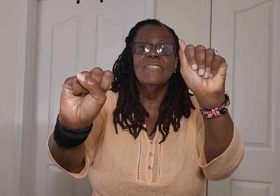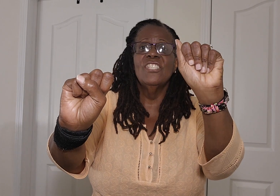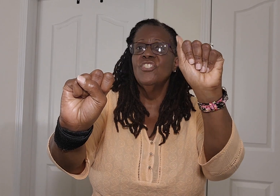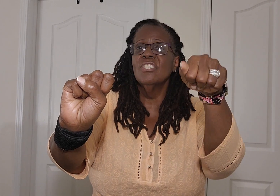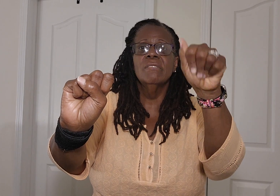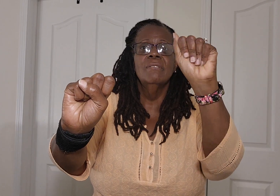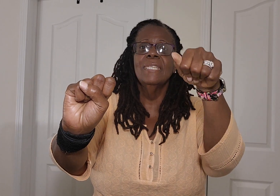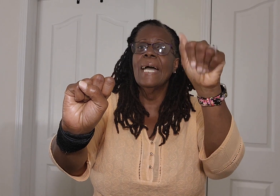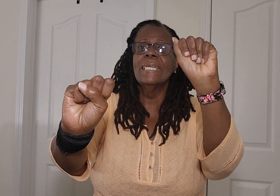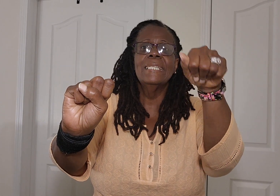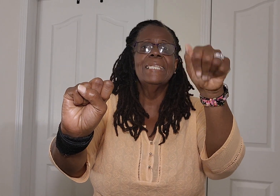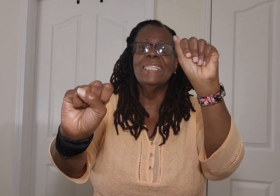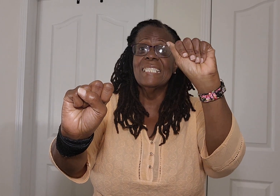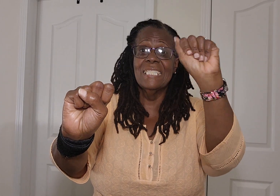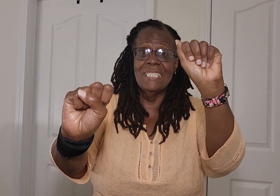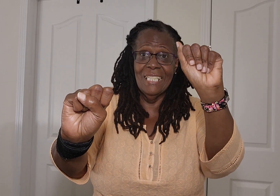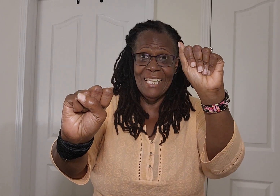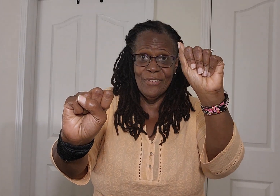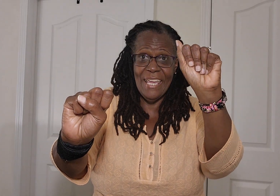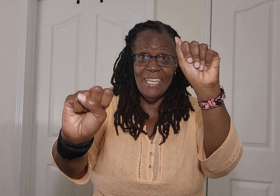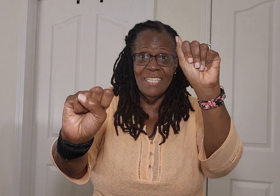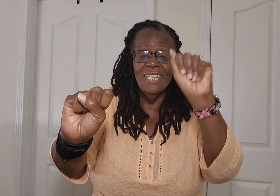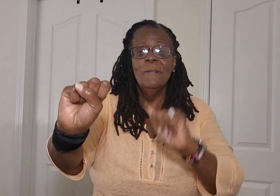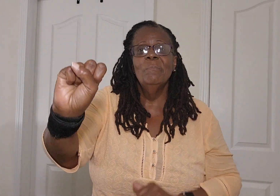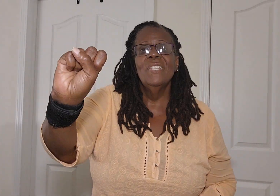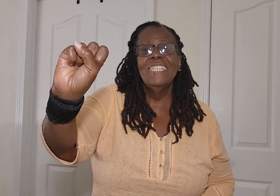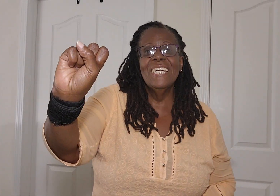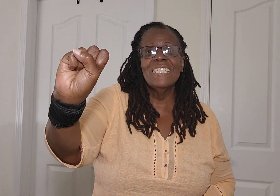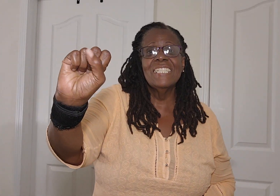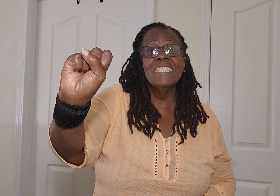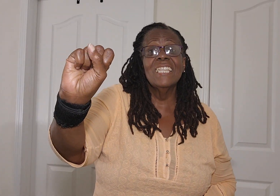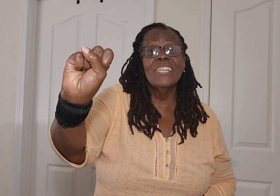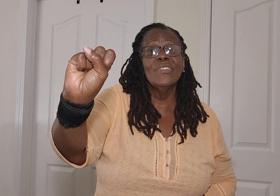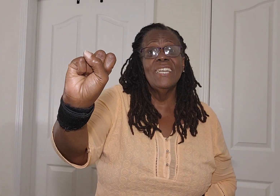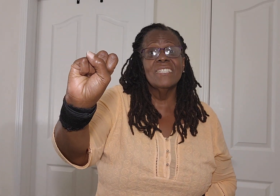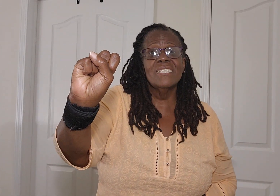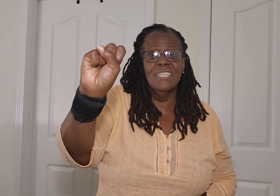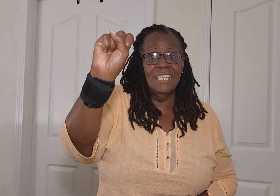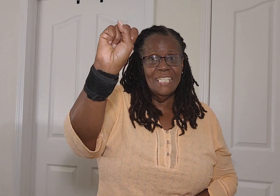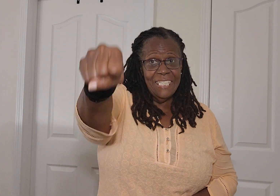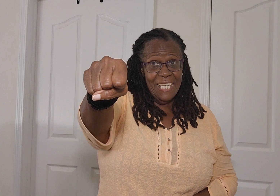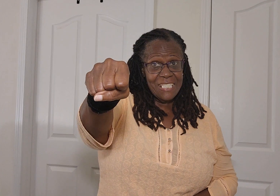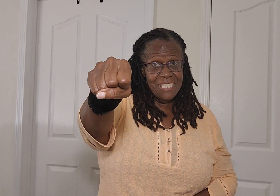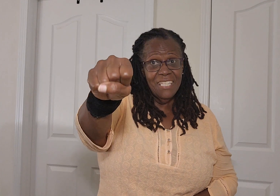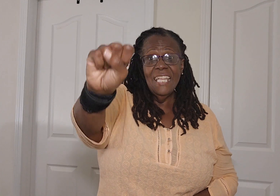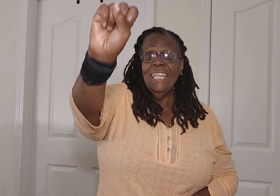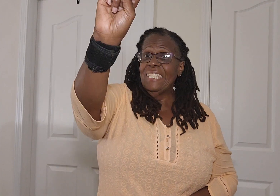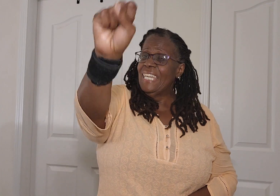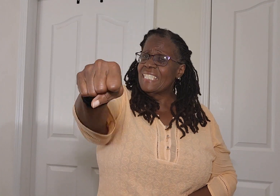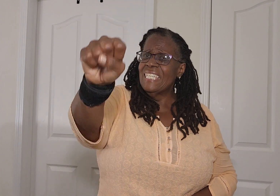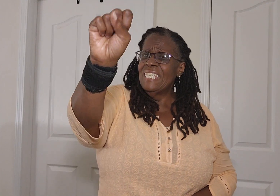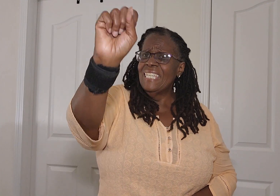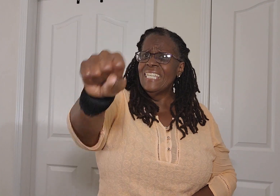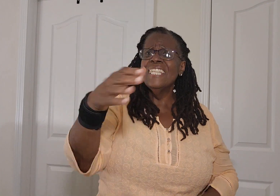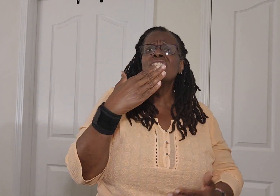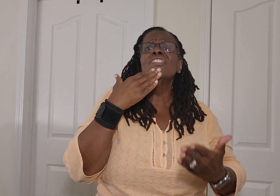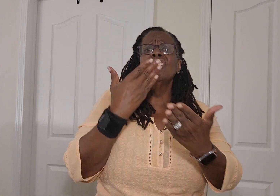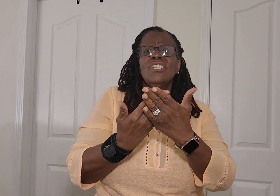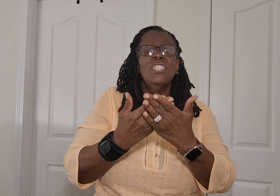That's just knocking in. This is the letter A. Yes is the letter S. Yes. Yes, he is good. You